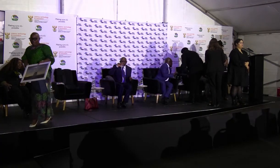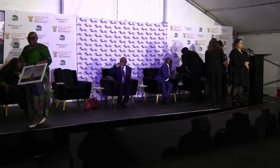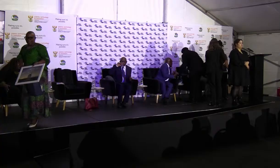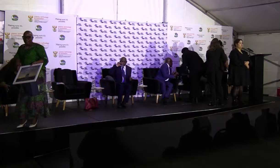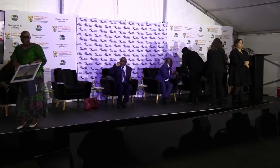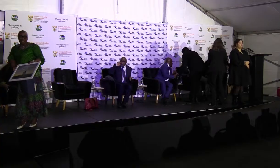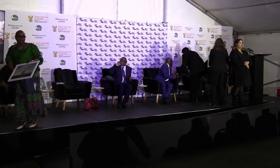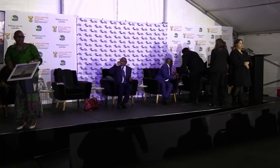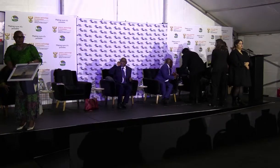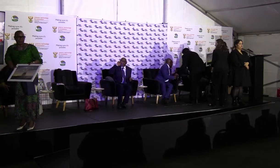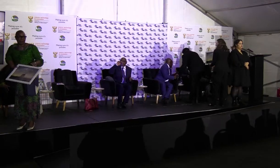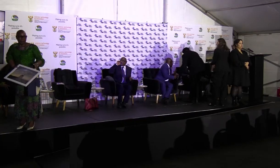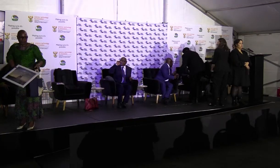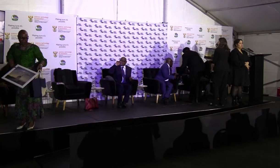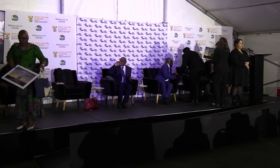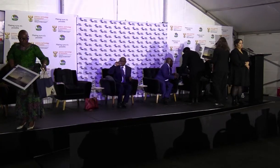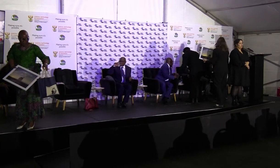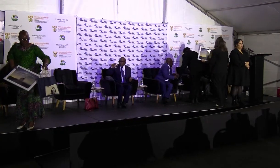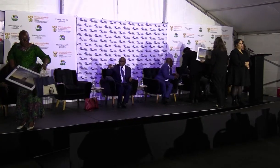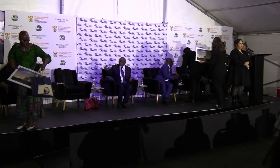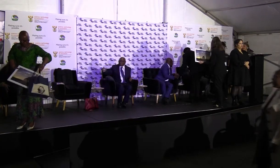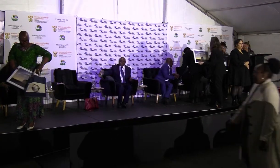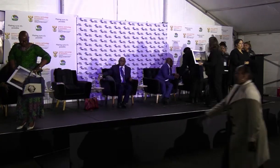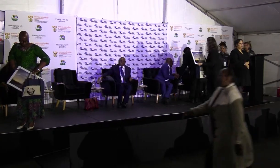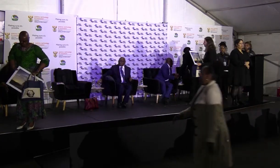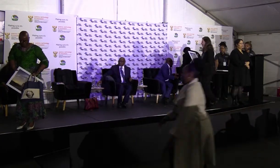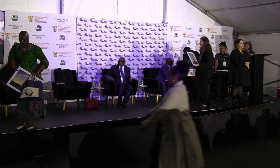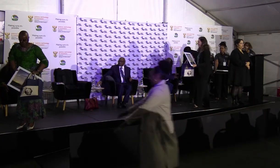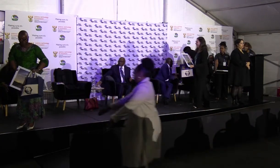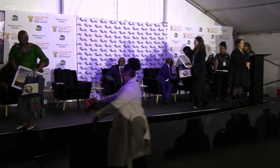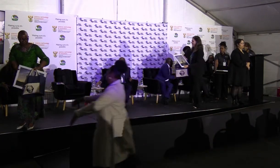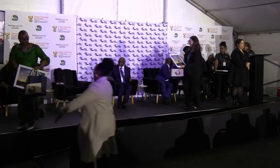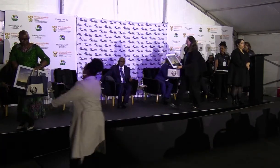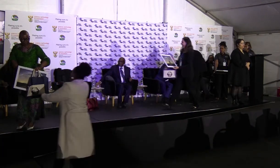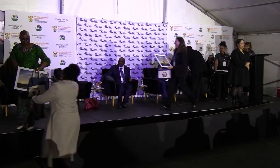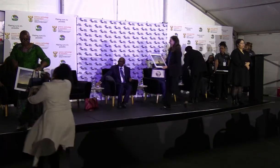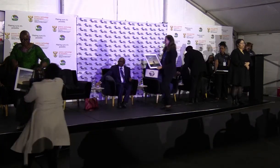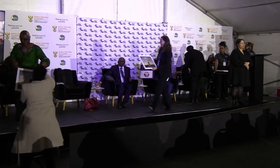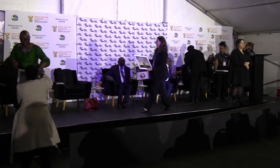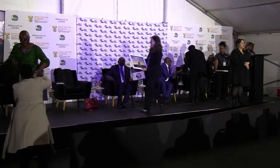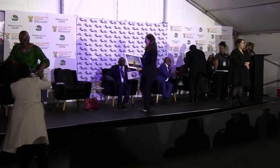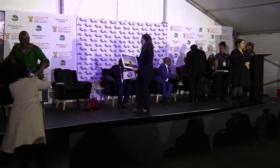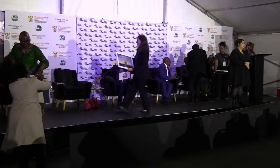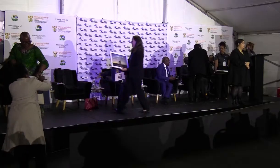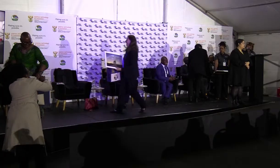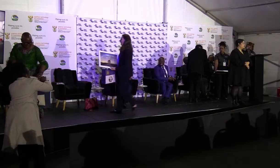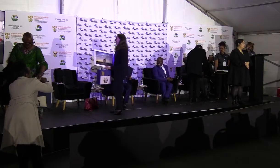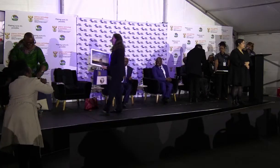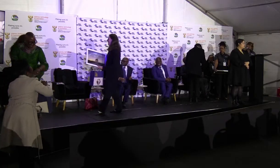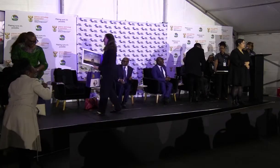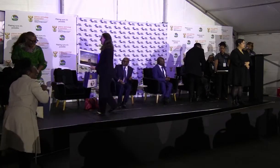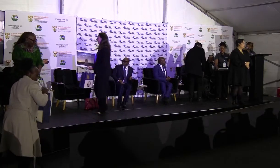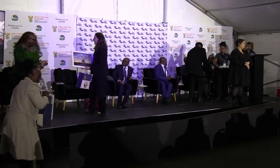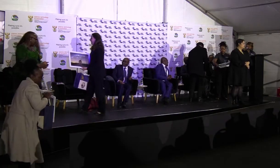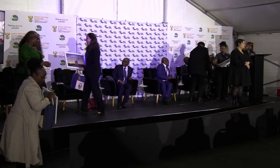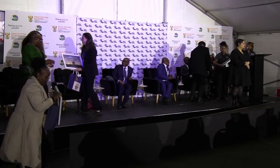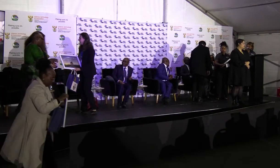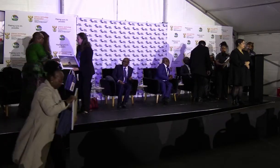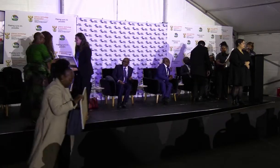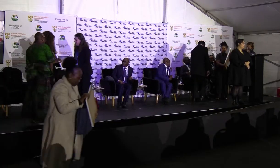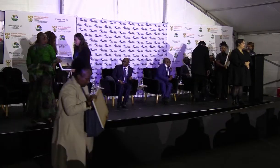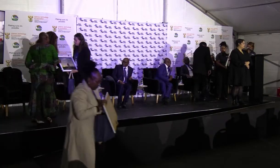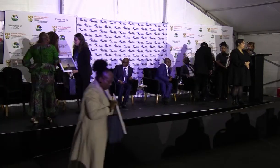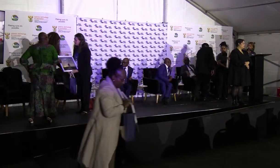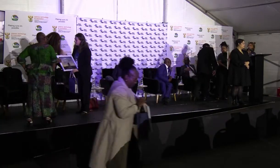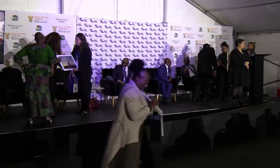So this is the whole thing of this very good. But did you want to say? It's fine. Let's